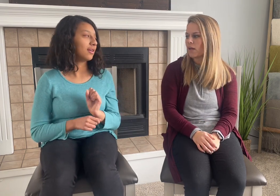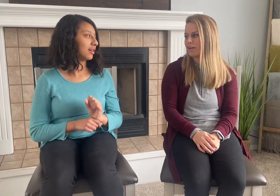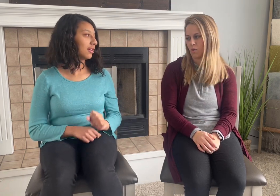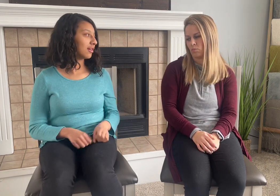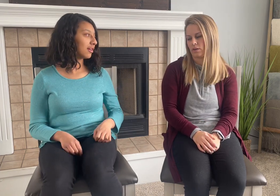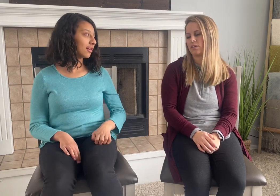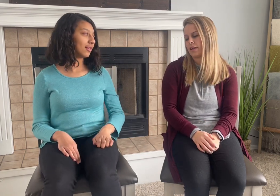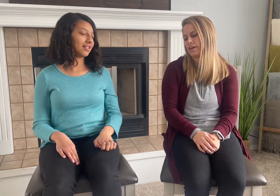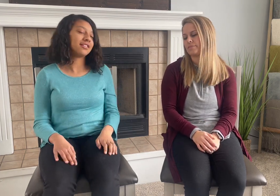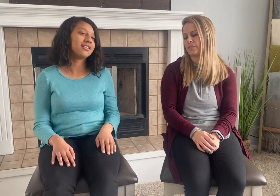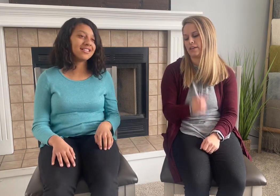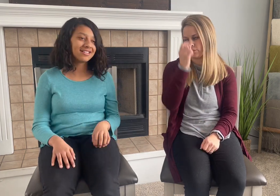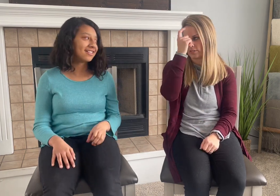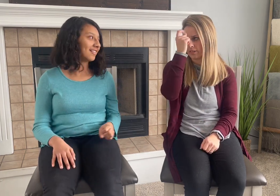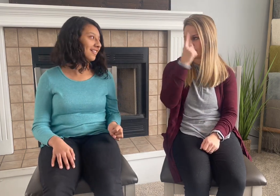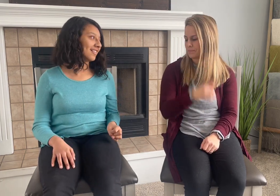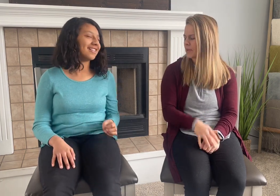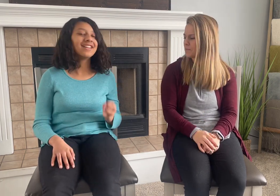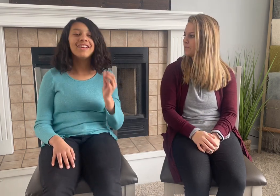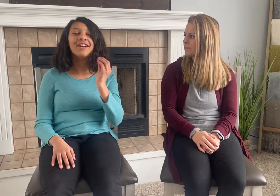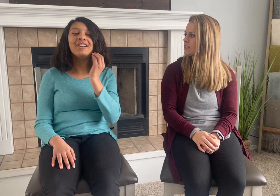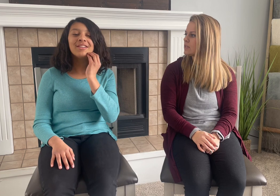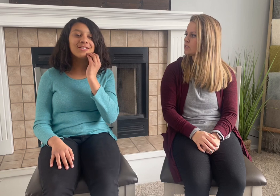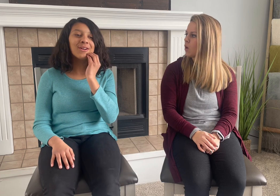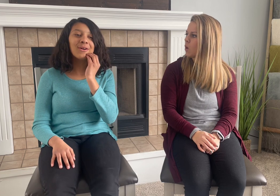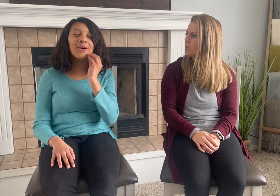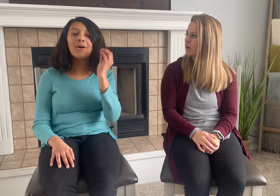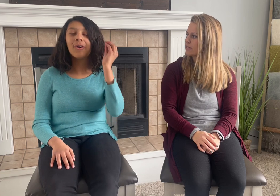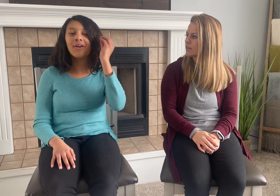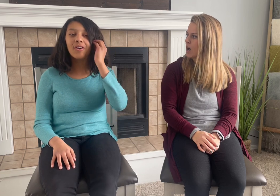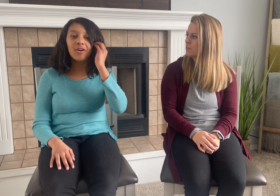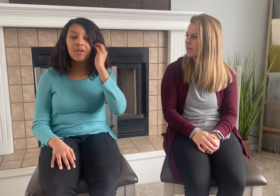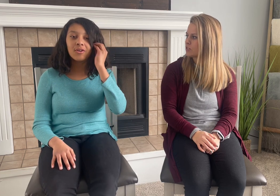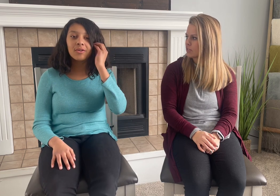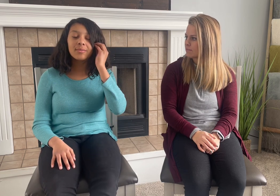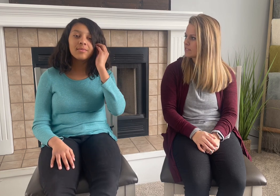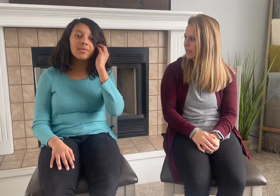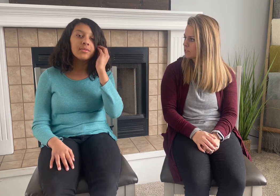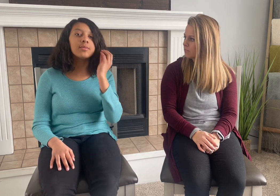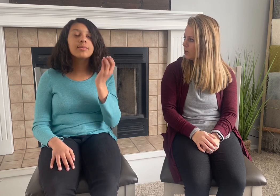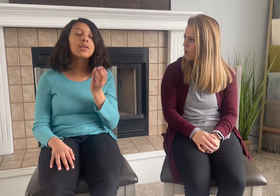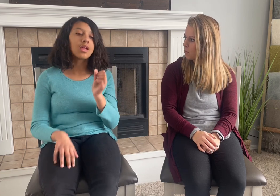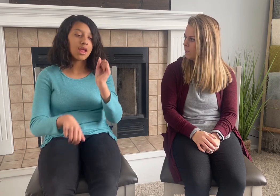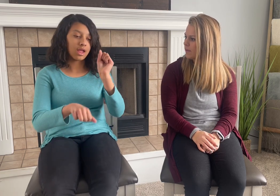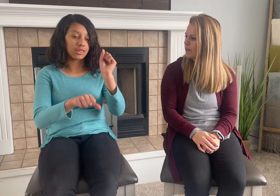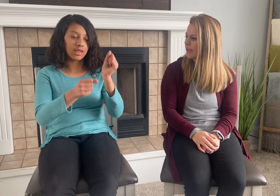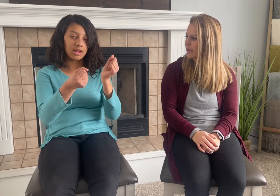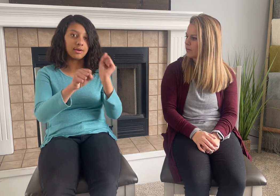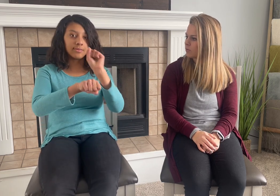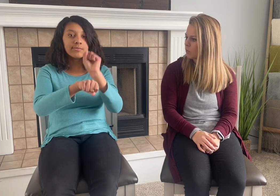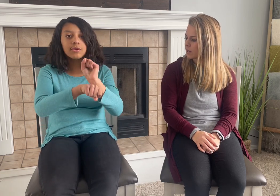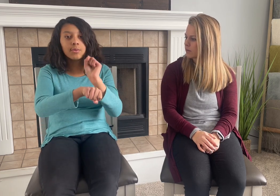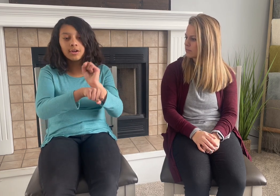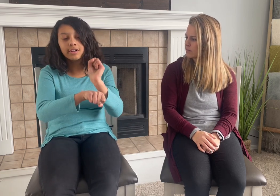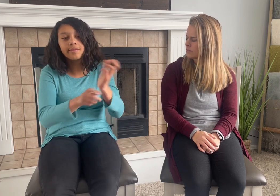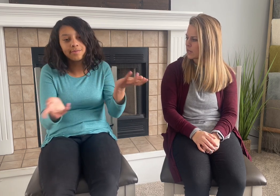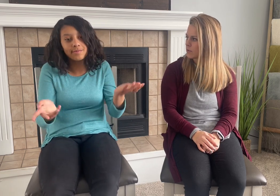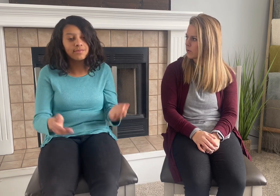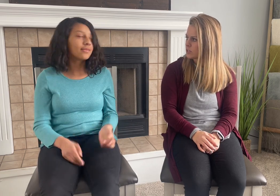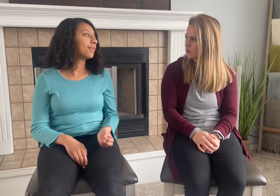like homework. Yeah. I understand. Yep. So homework is a combination of the signs for home and work. Like we already showed